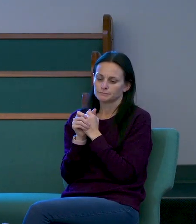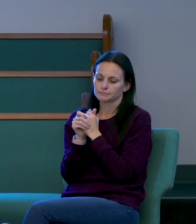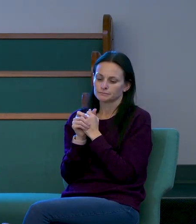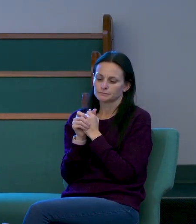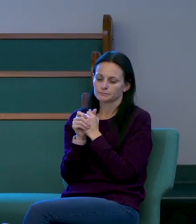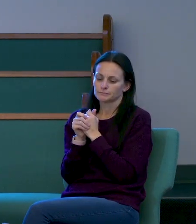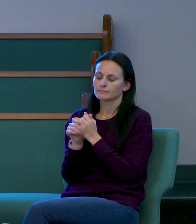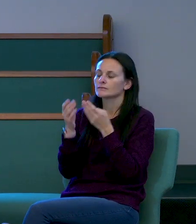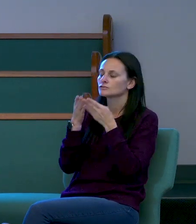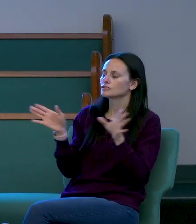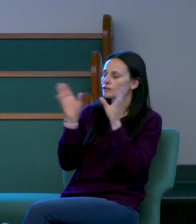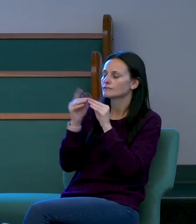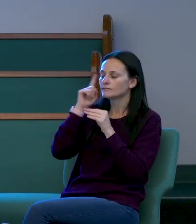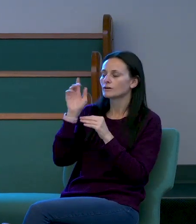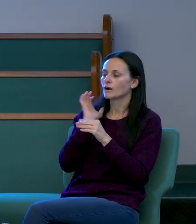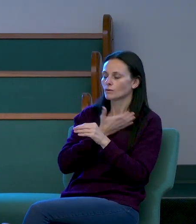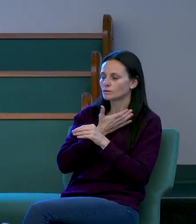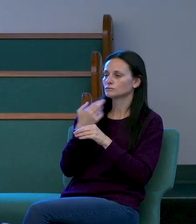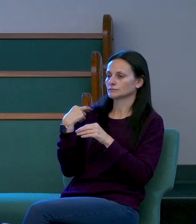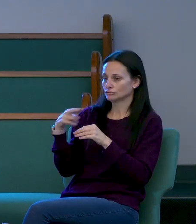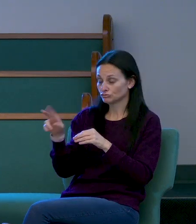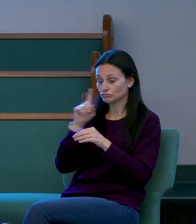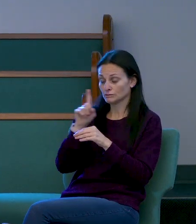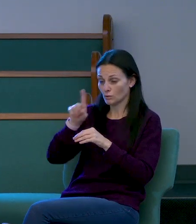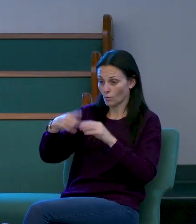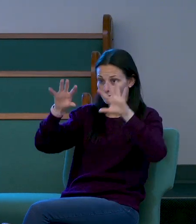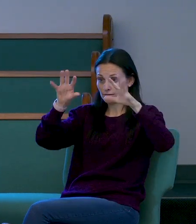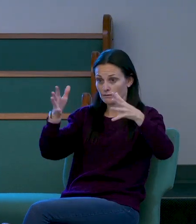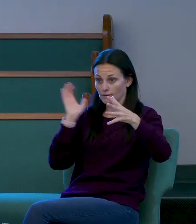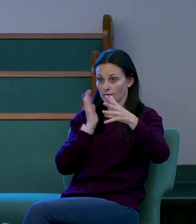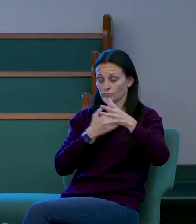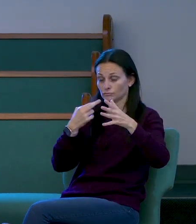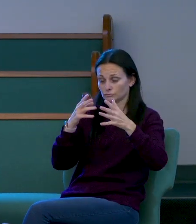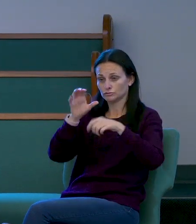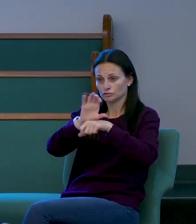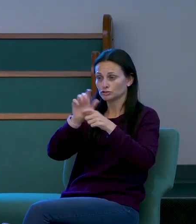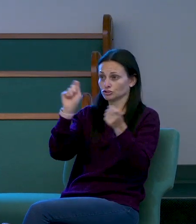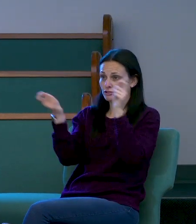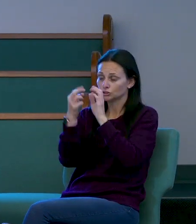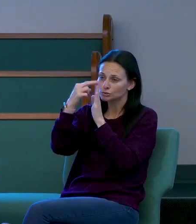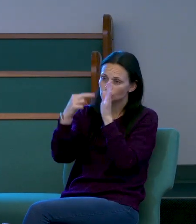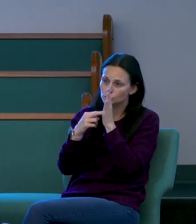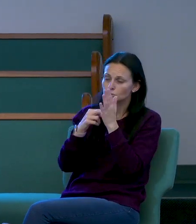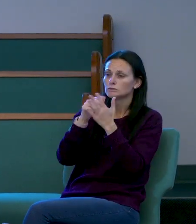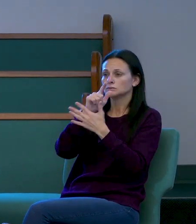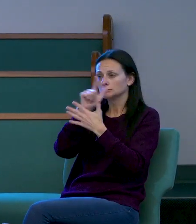General Conference of our denomination is the only body of our church that can change our rules, our order,